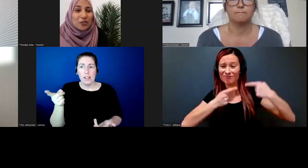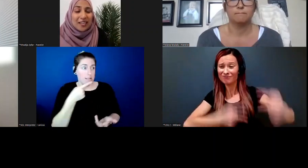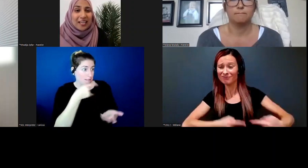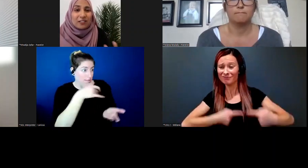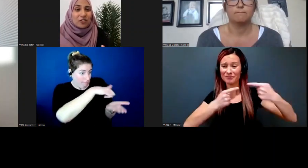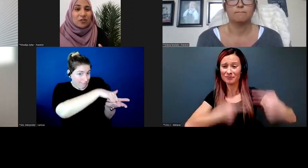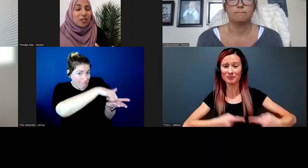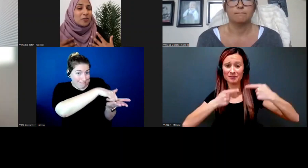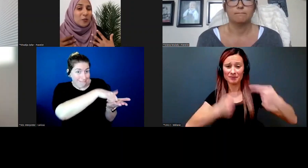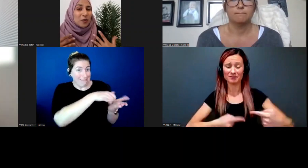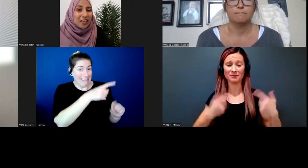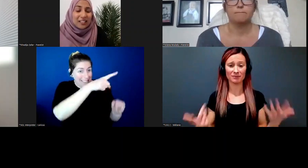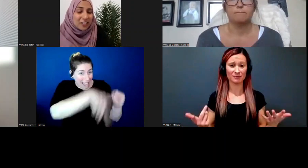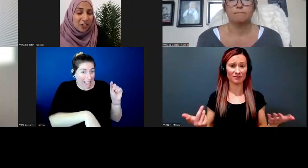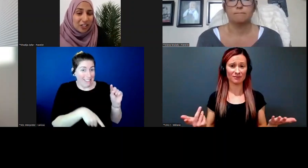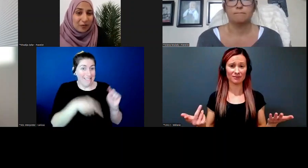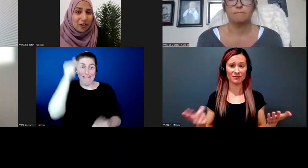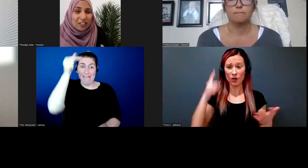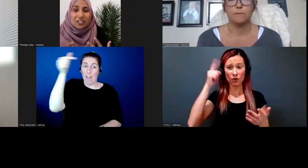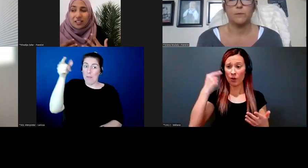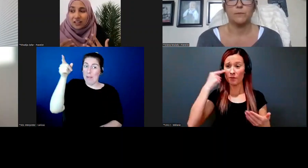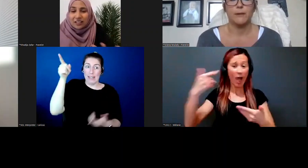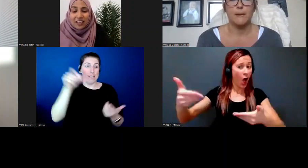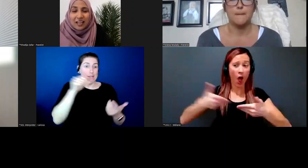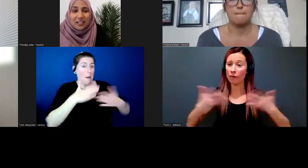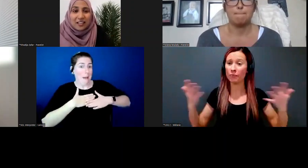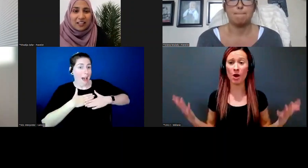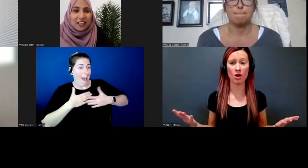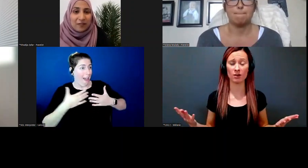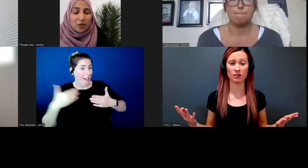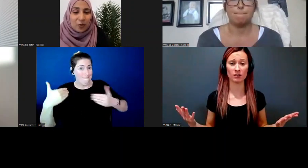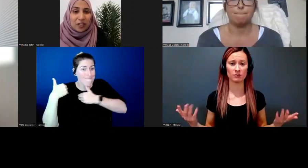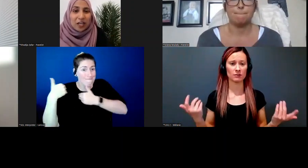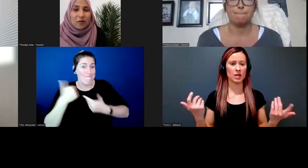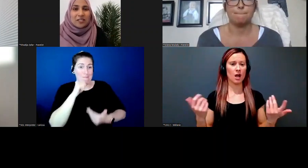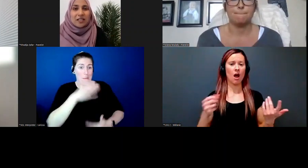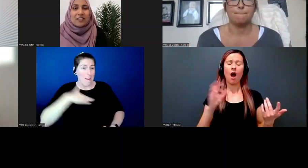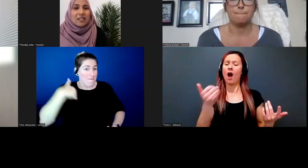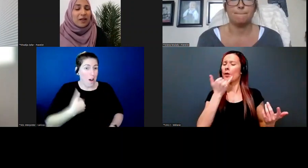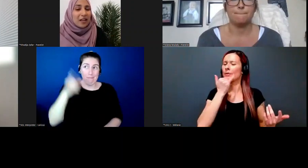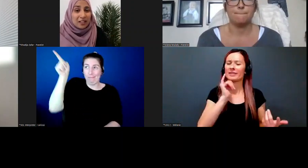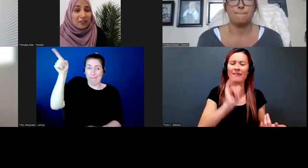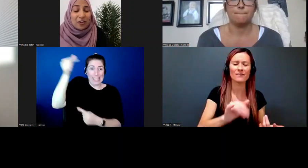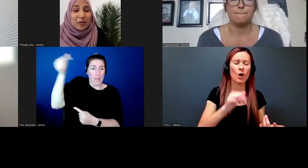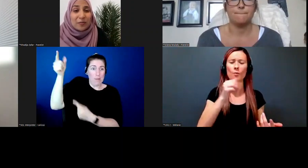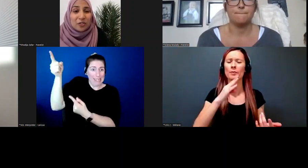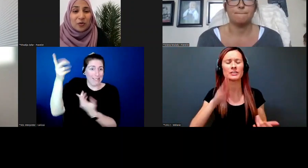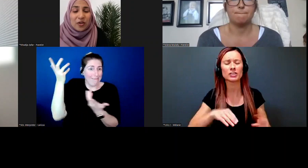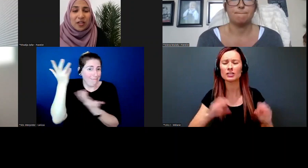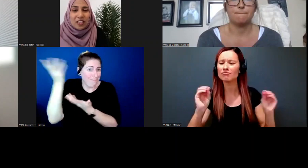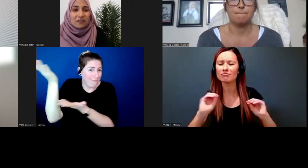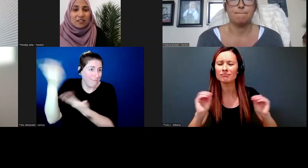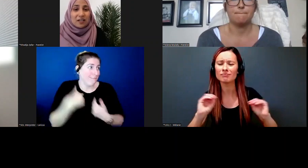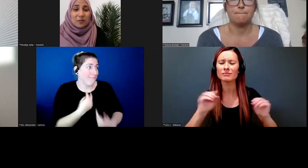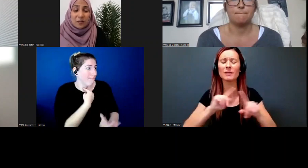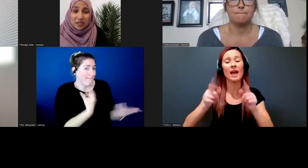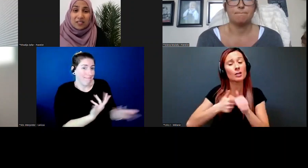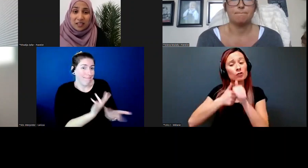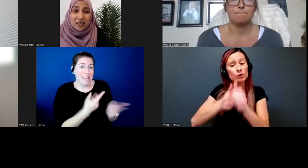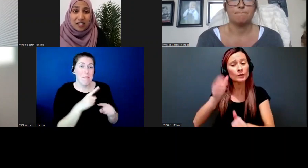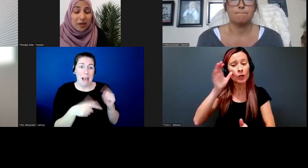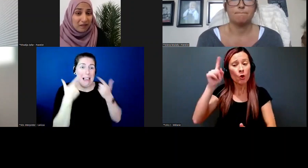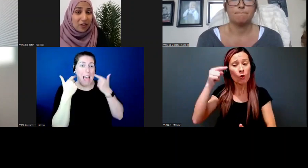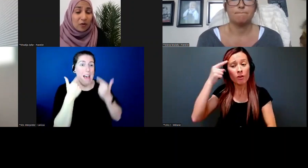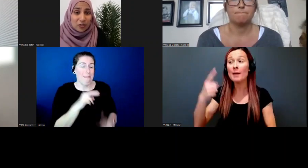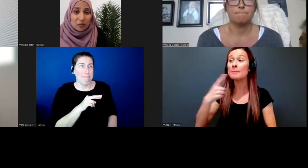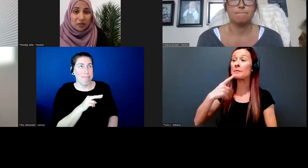won't do that. Like, as physiotherapists, we can't. It's not their fault. They can't. They have to do what the government tells them. And they were not able to give us therapy. My son